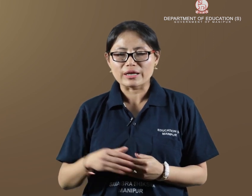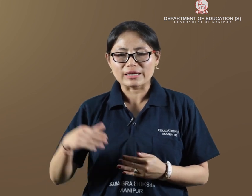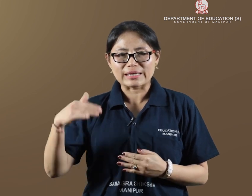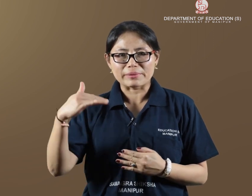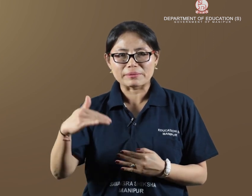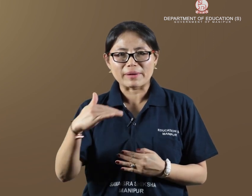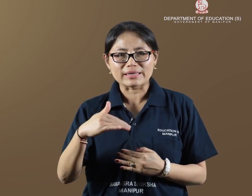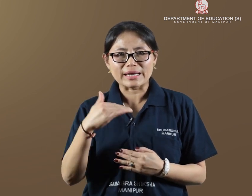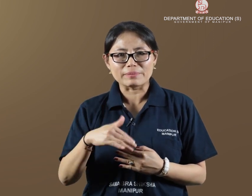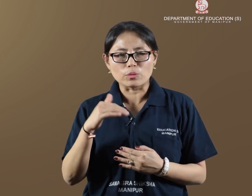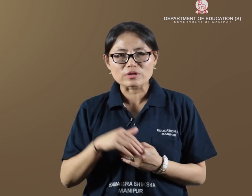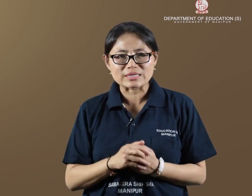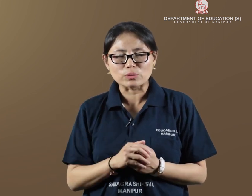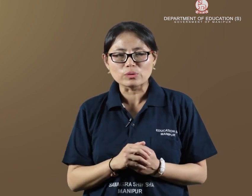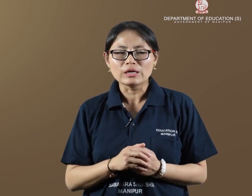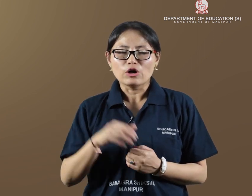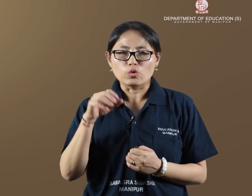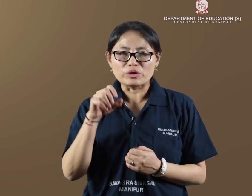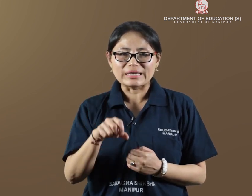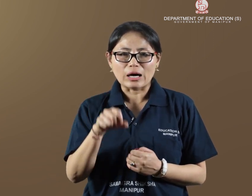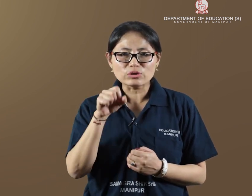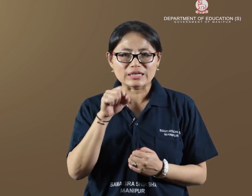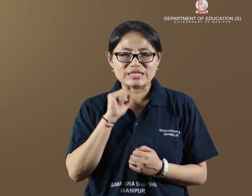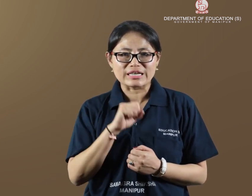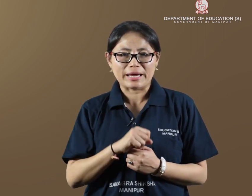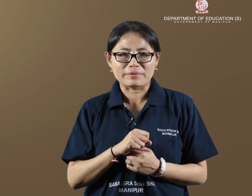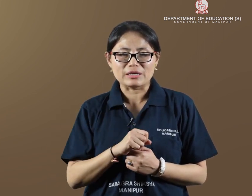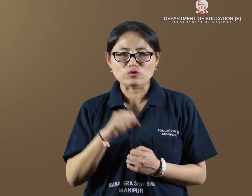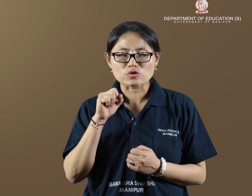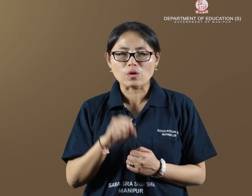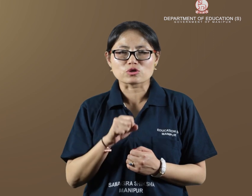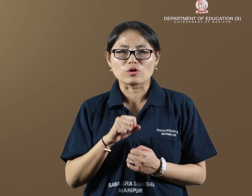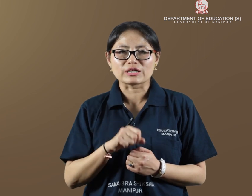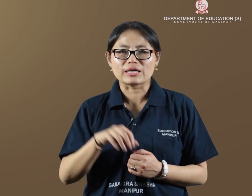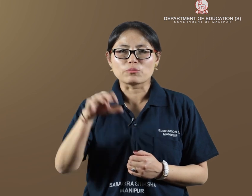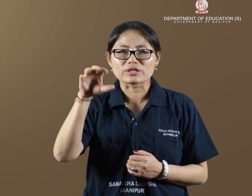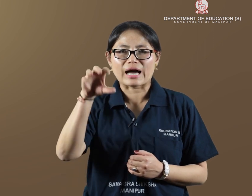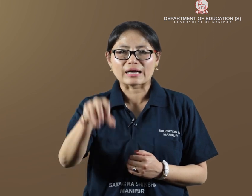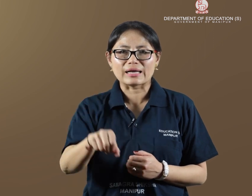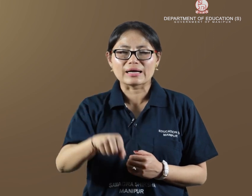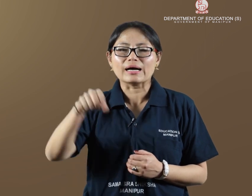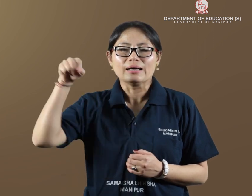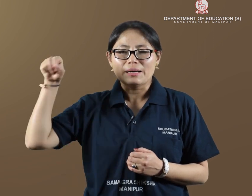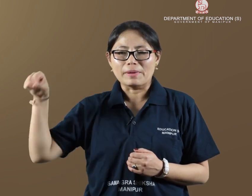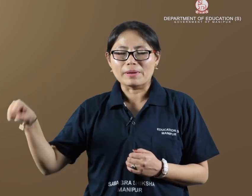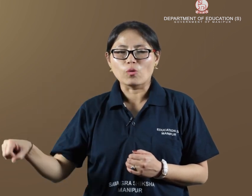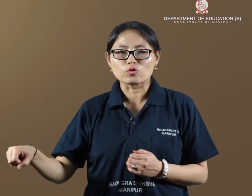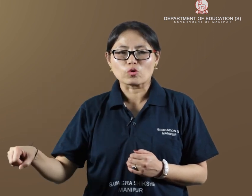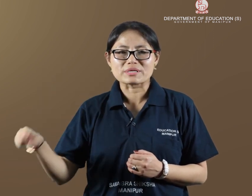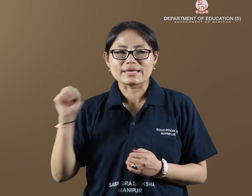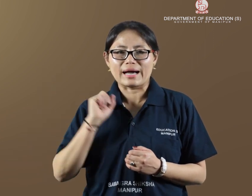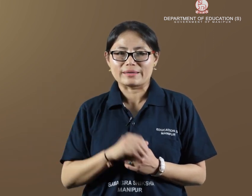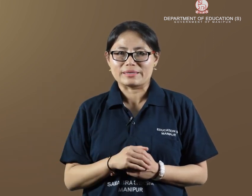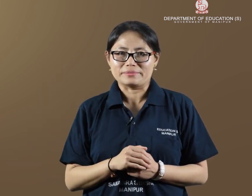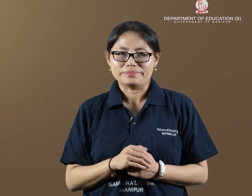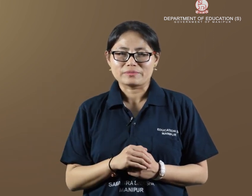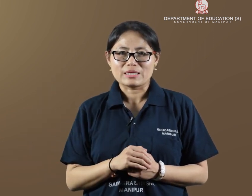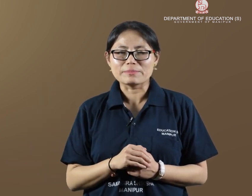nangi table ma mangal laiba book si bu, without touching hai bani, sung sok tana nang buka thangkat laga, ma pham hong topa se yagadra. Si